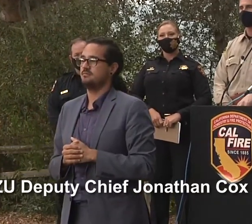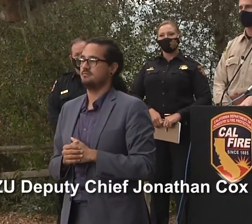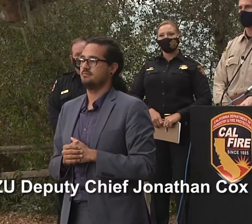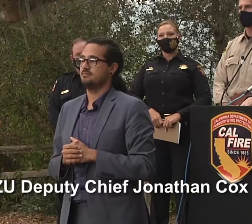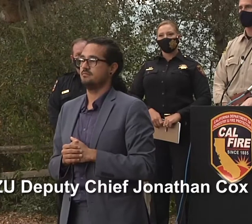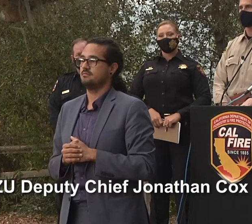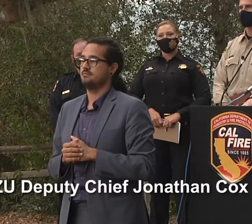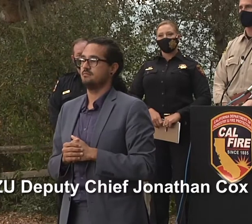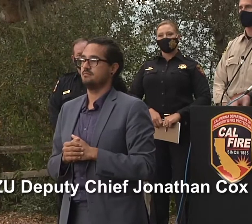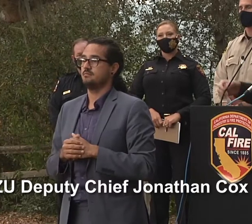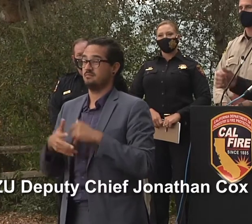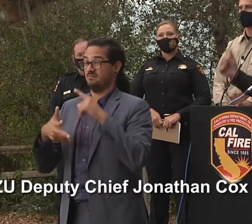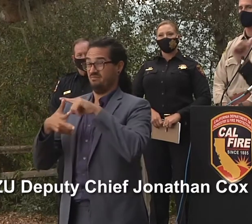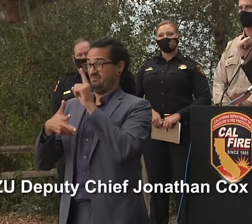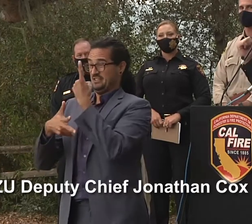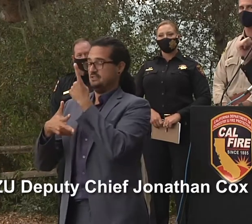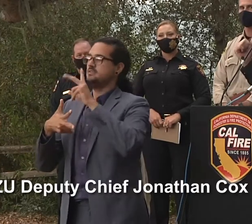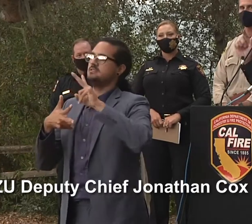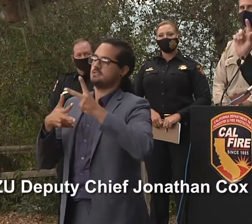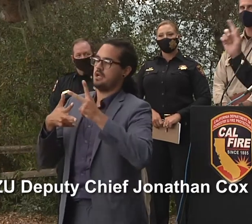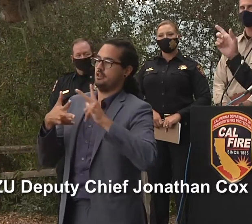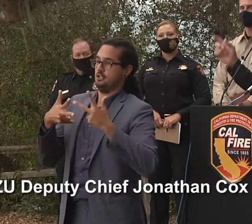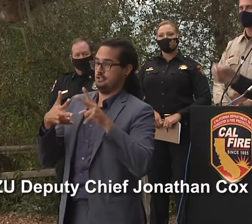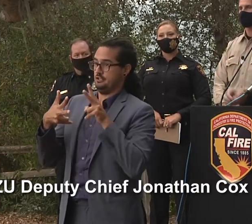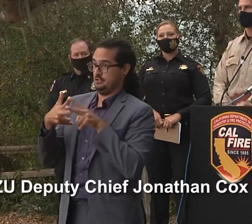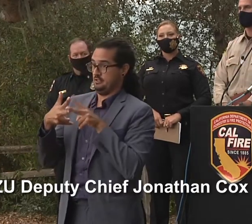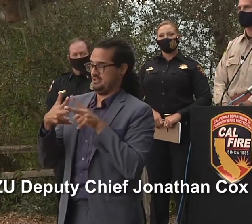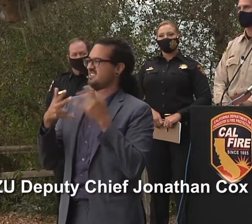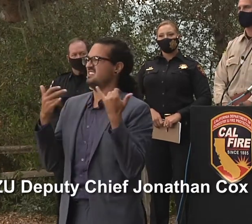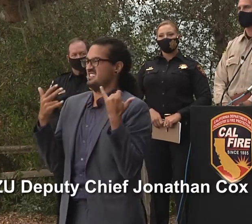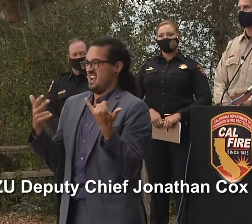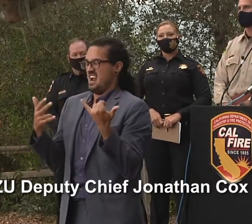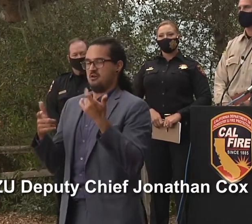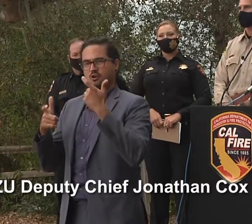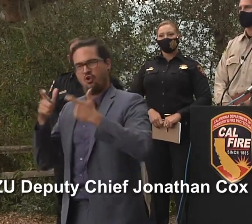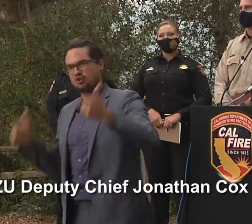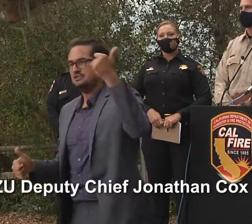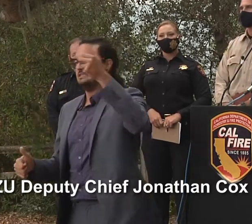for Twitter, it's loud enough to where the folks at home can hear. It's fine. Is that going to be all right for you?